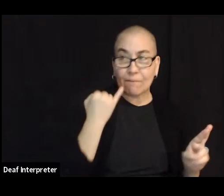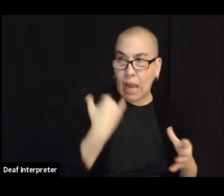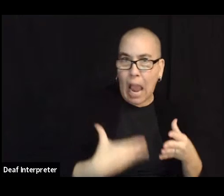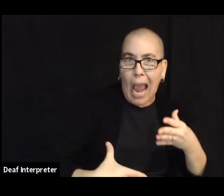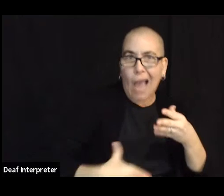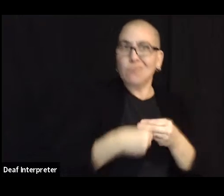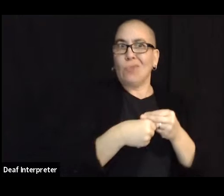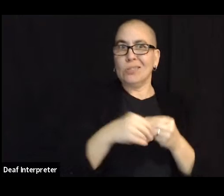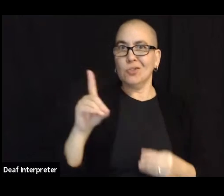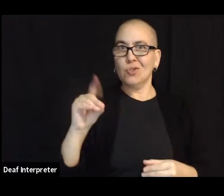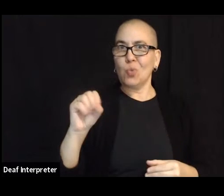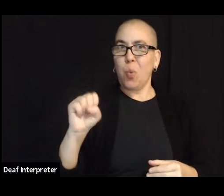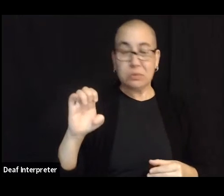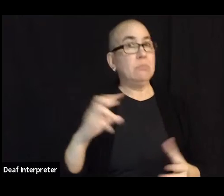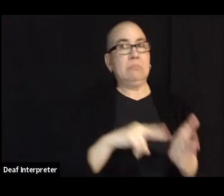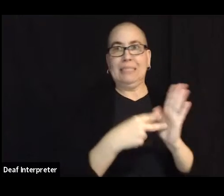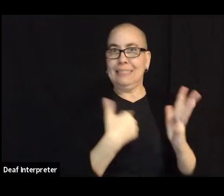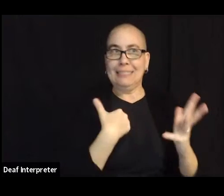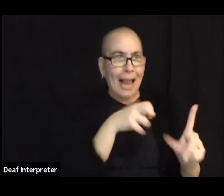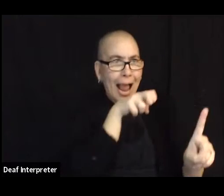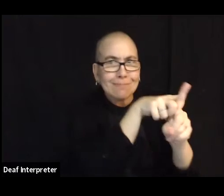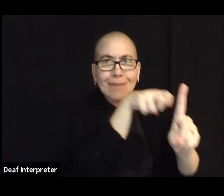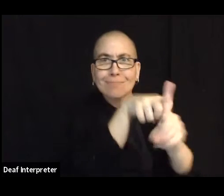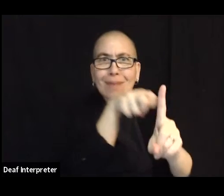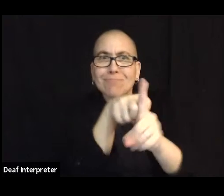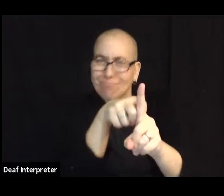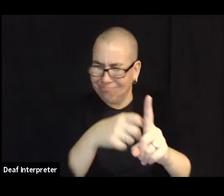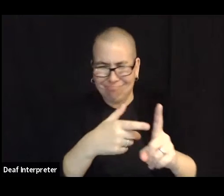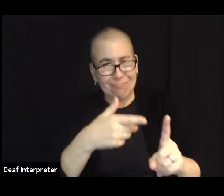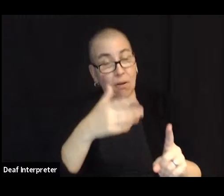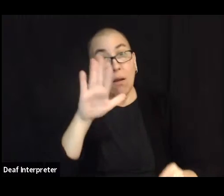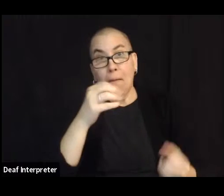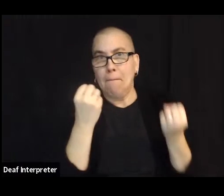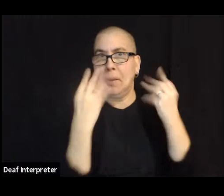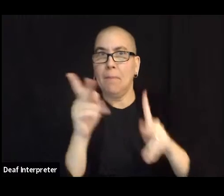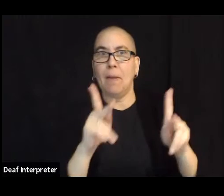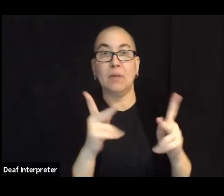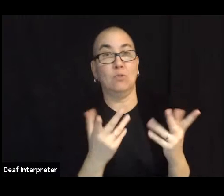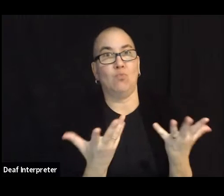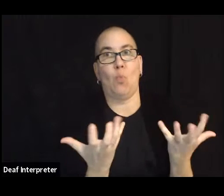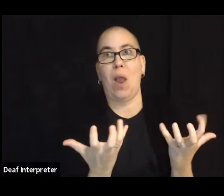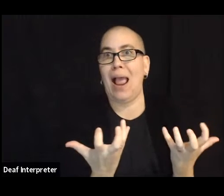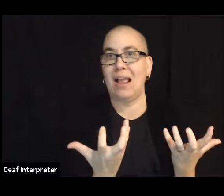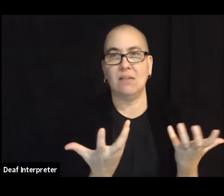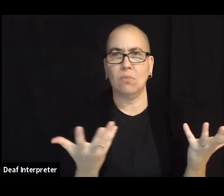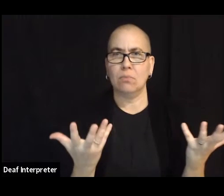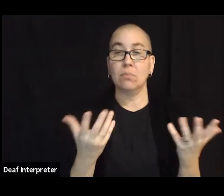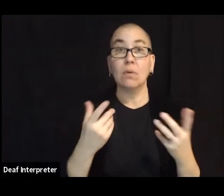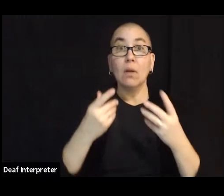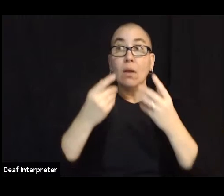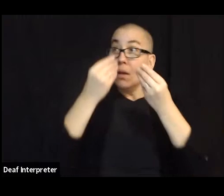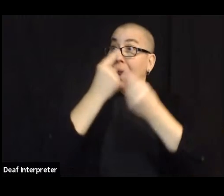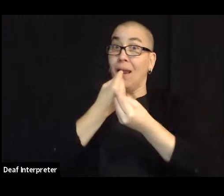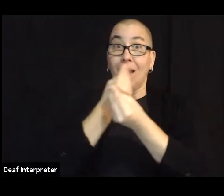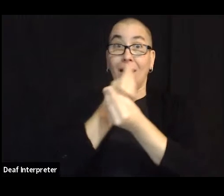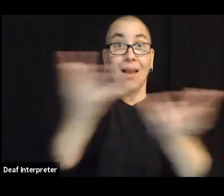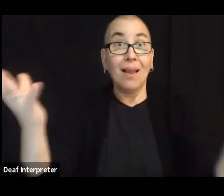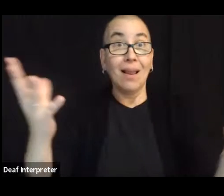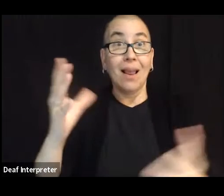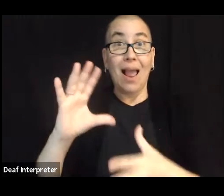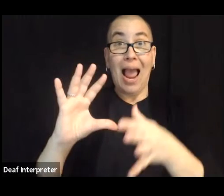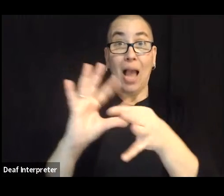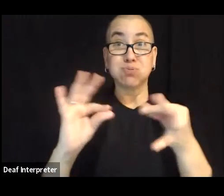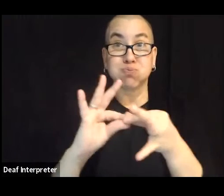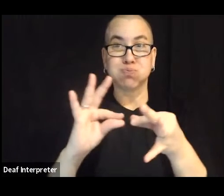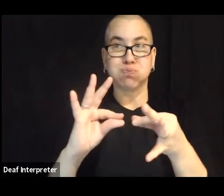things like that. But I want to be very clear that the announcement was made, but there has been nothing provided to the states